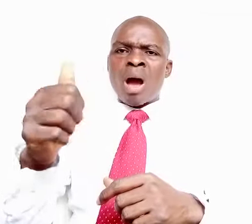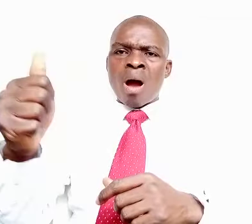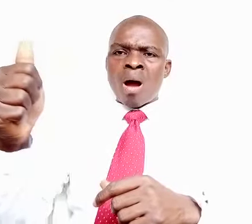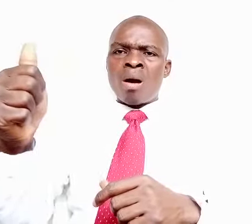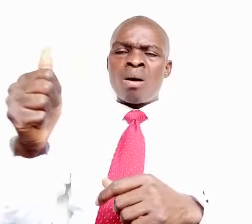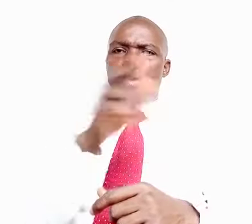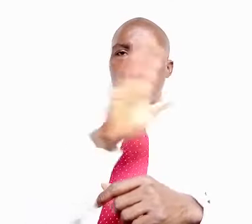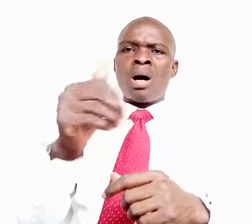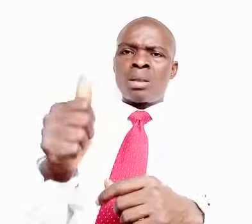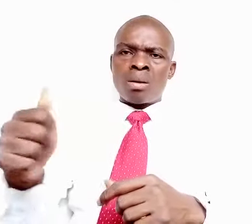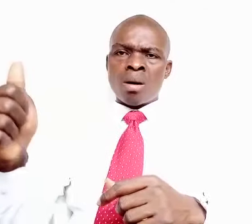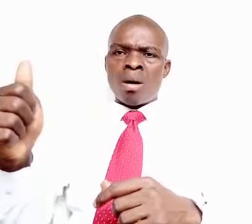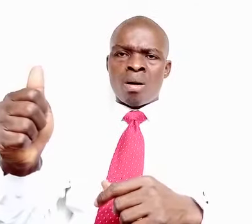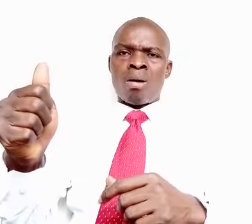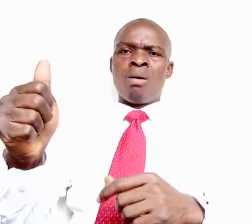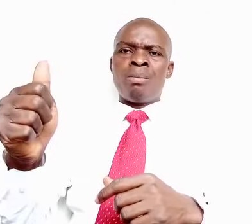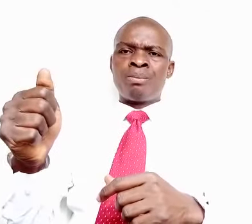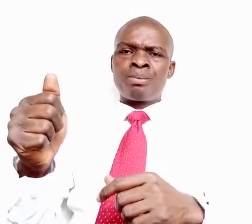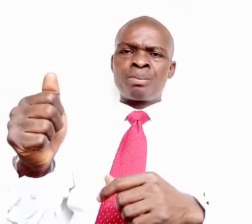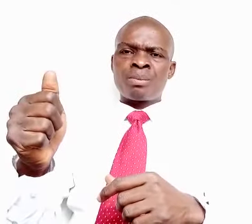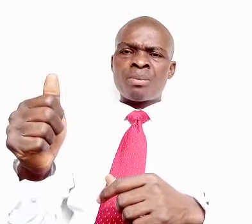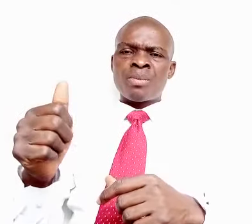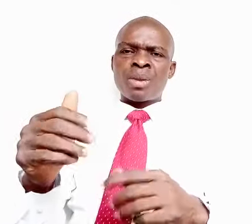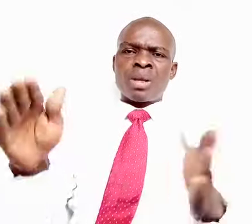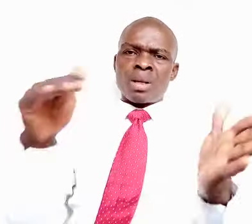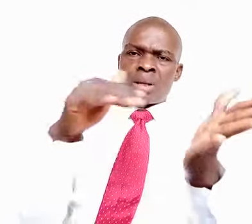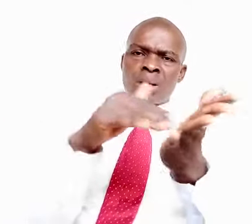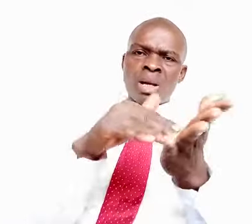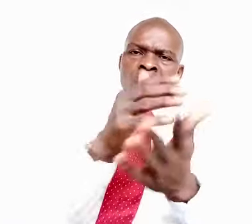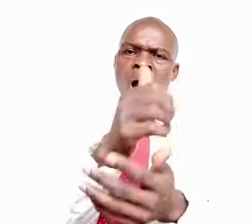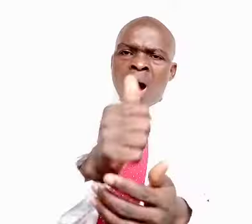and I take it again. Ah,